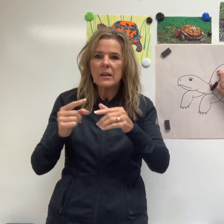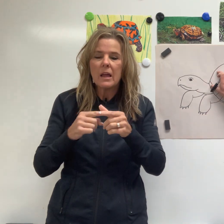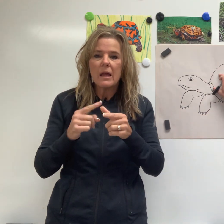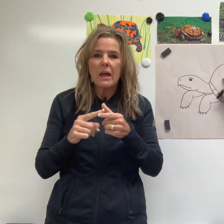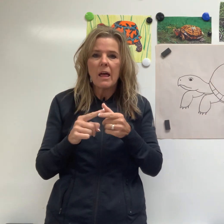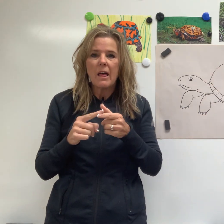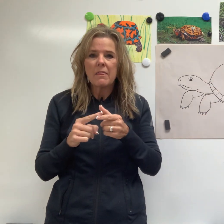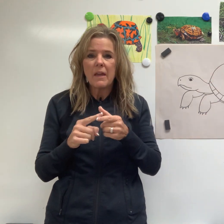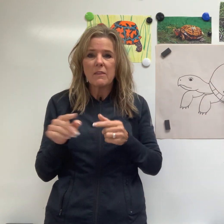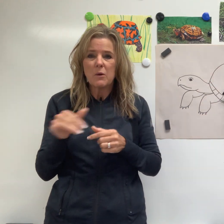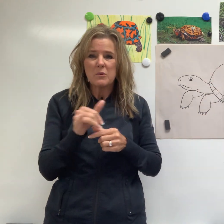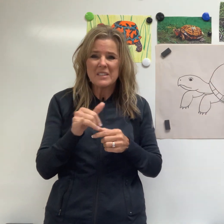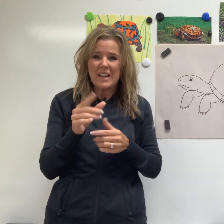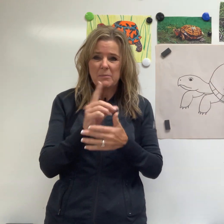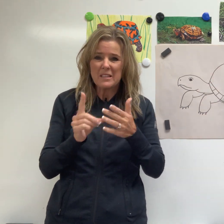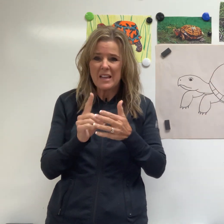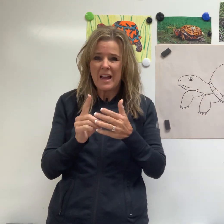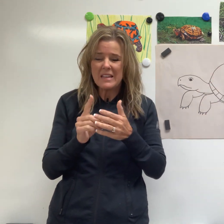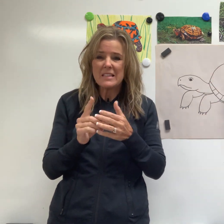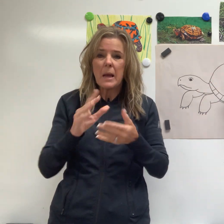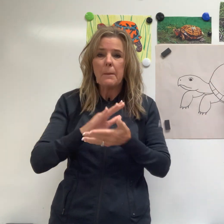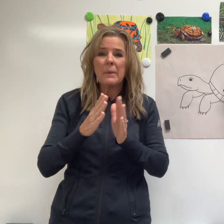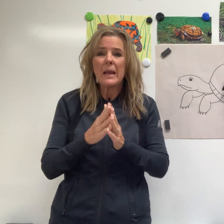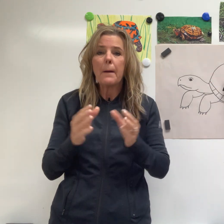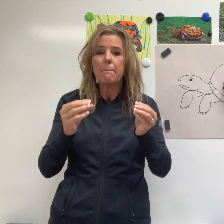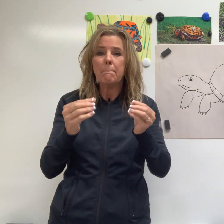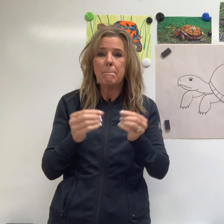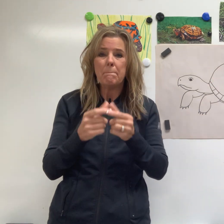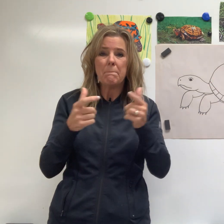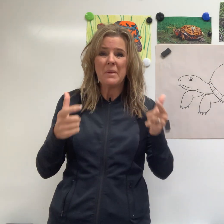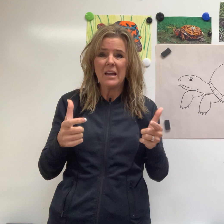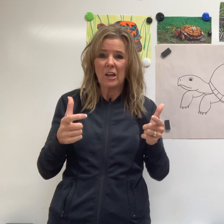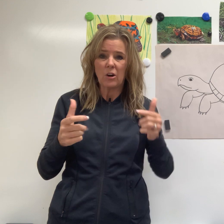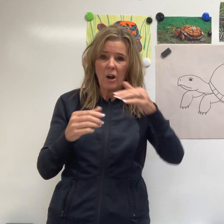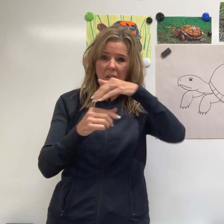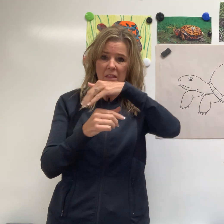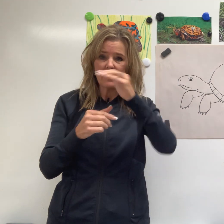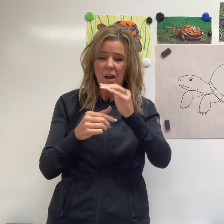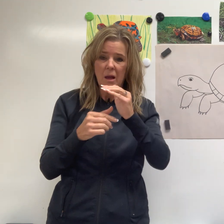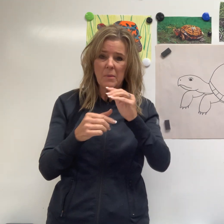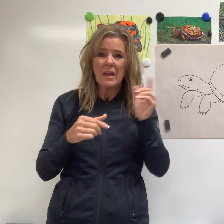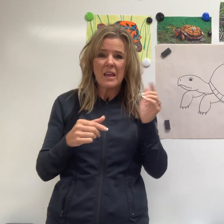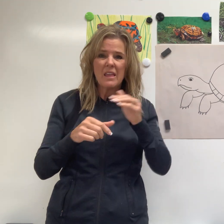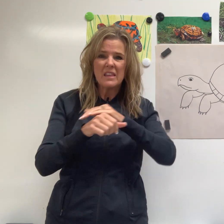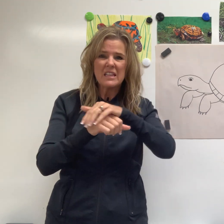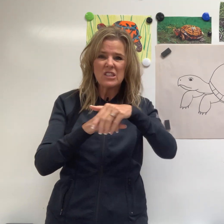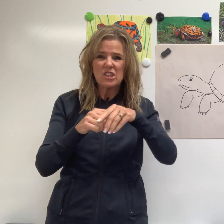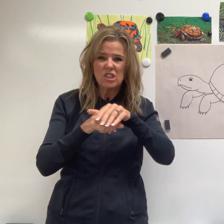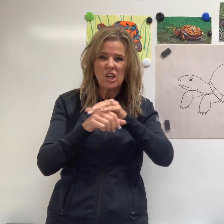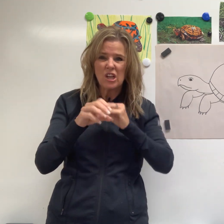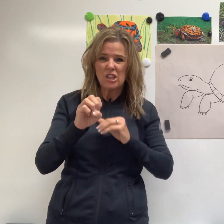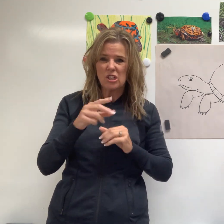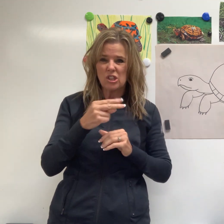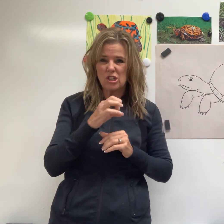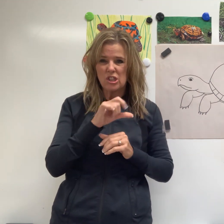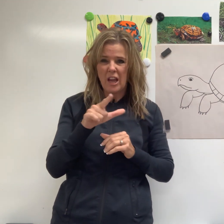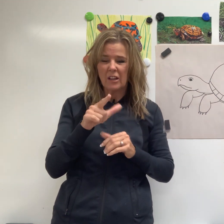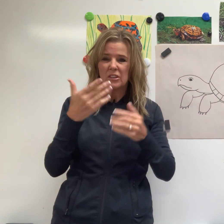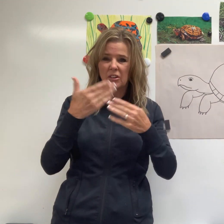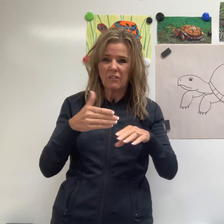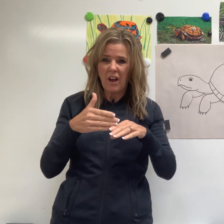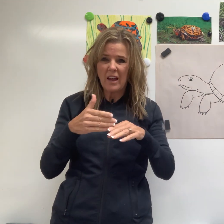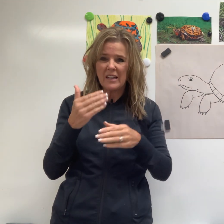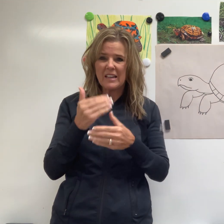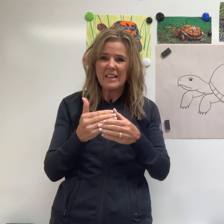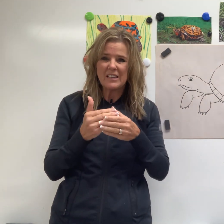those same designs get a little bit bigger up here. Now these turtle shells are all divided into